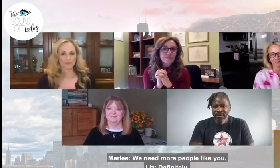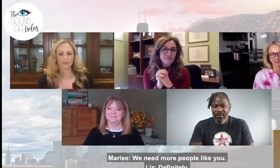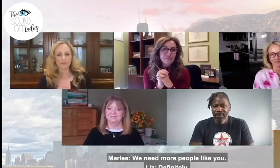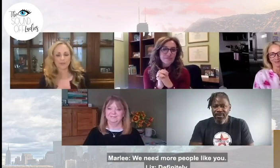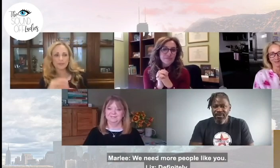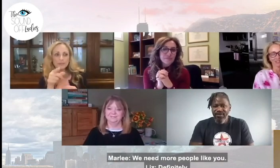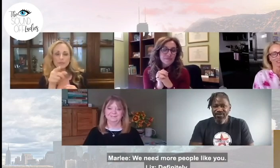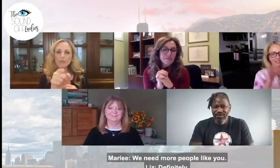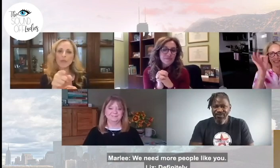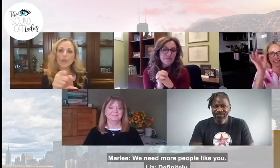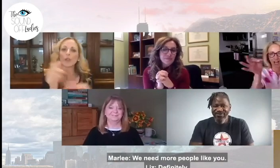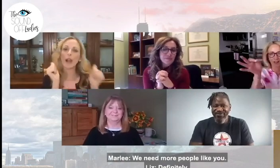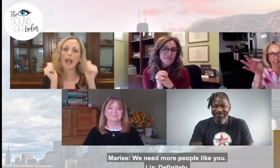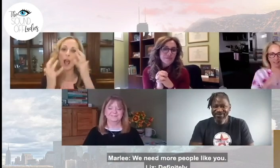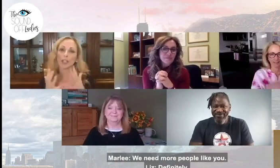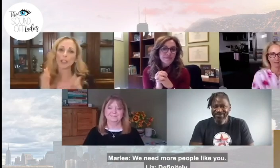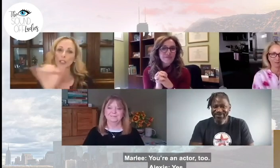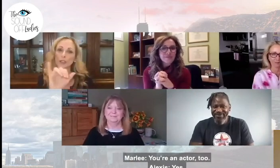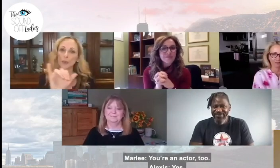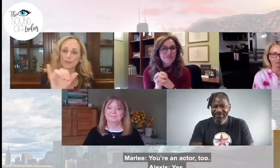We also need more people like you in the world.